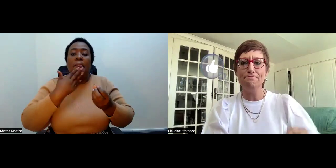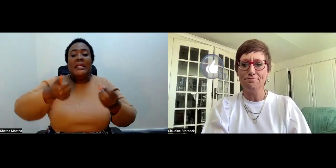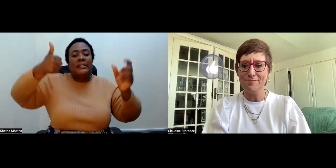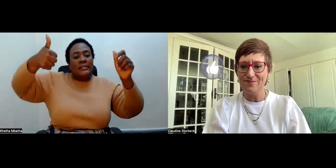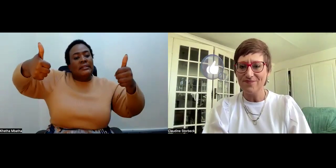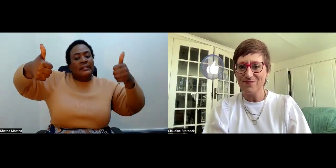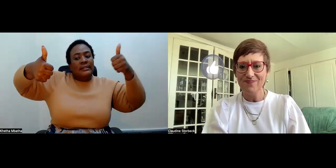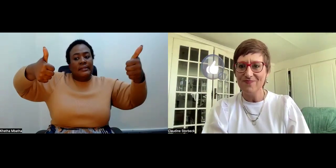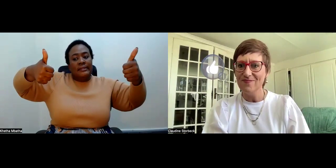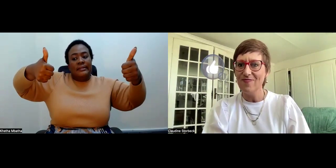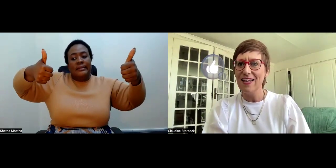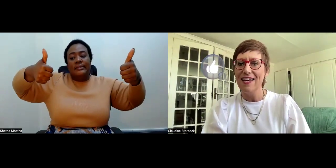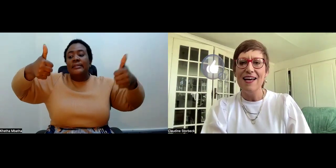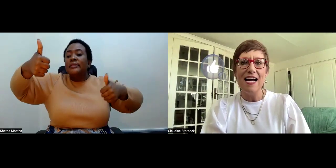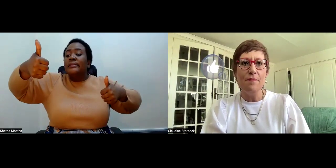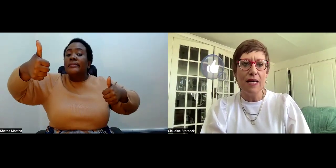something.